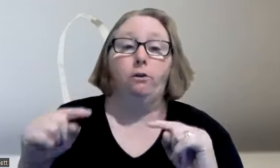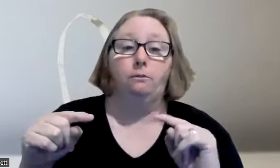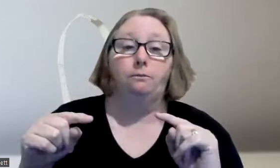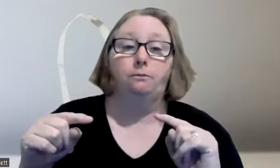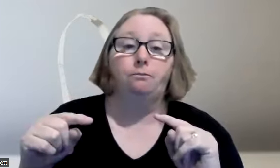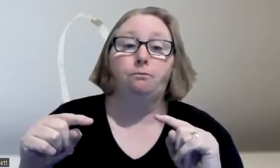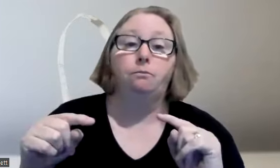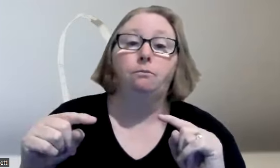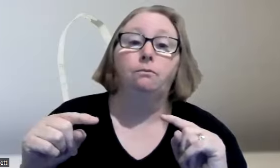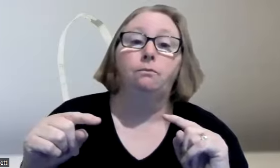successful.